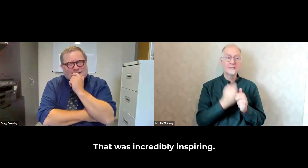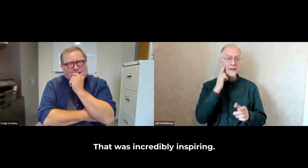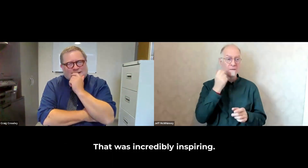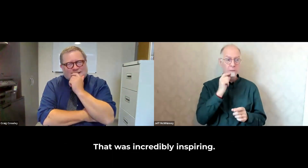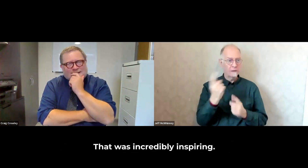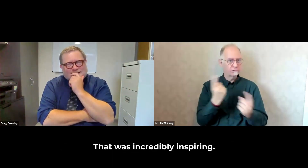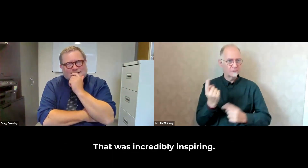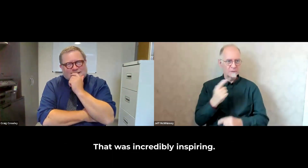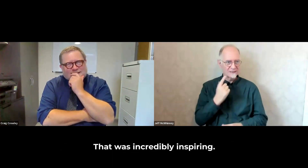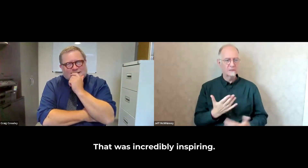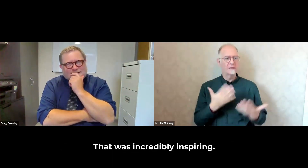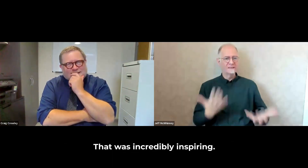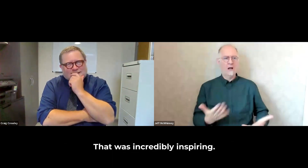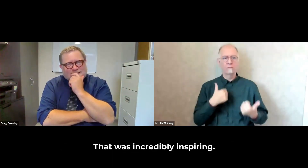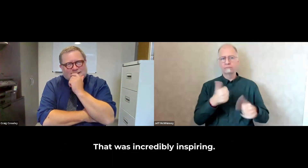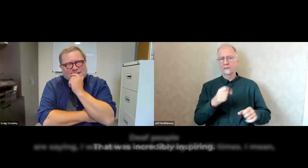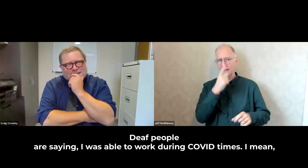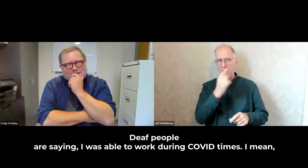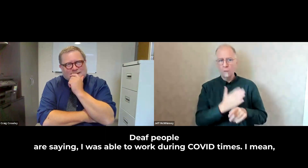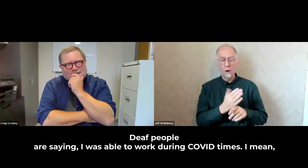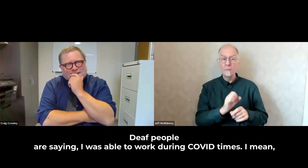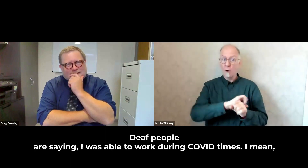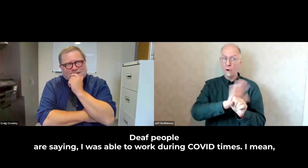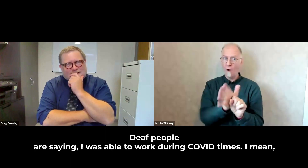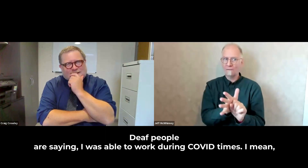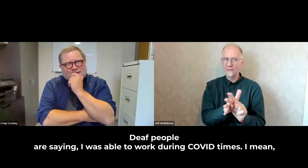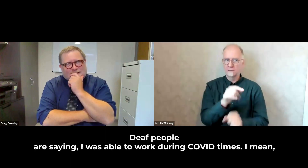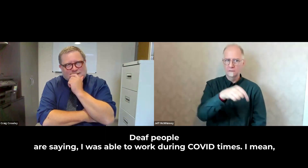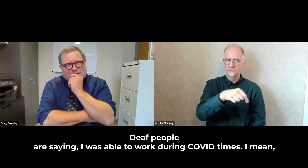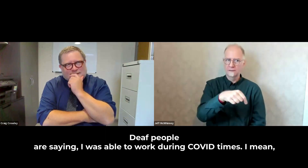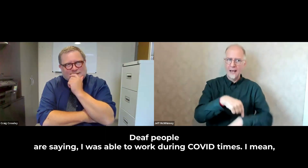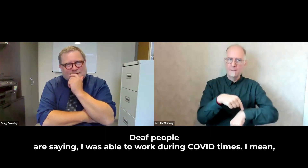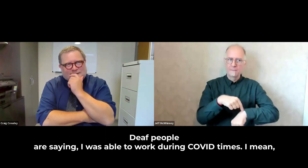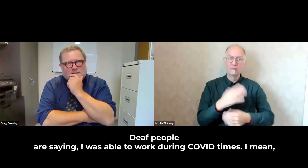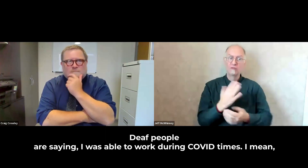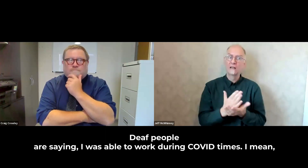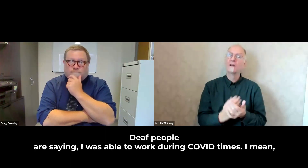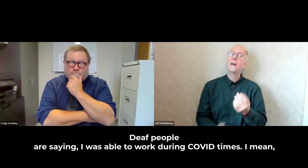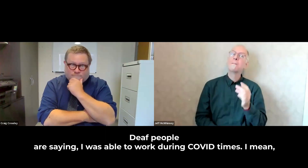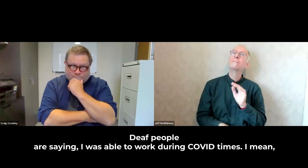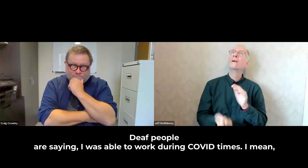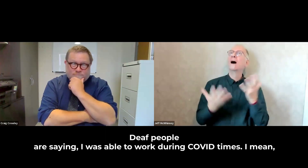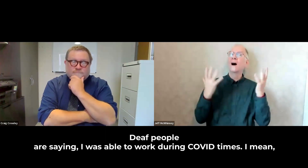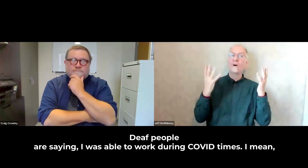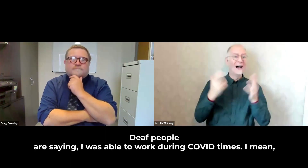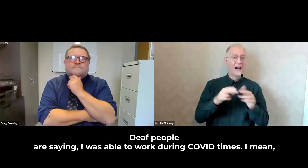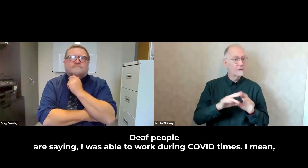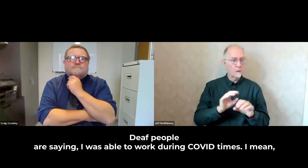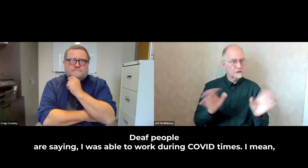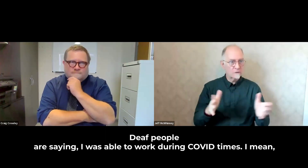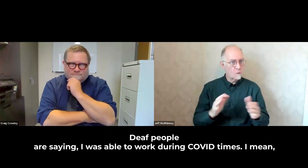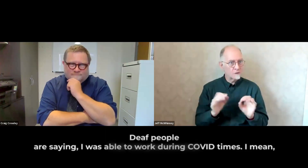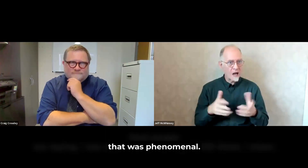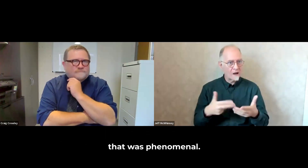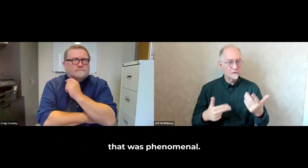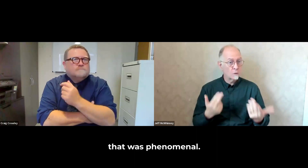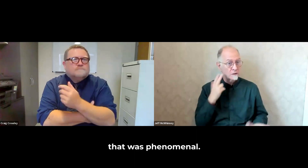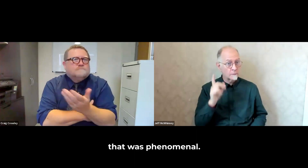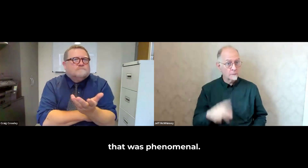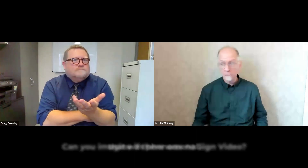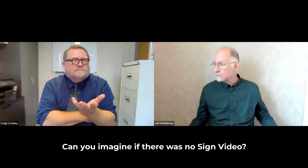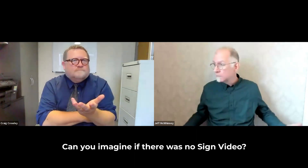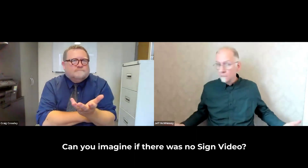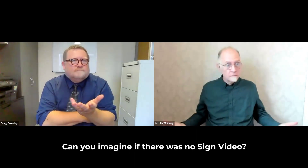was incredibly inspiring. Deaf people were saying, I was able to work during COVID times. I mean, that